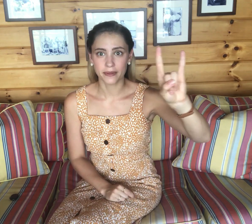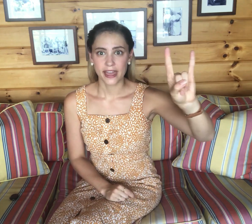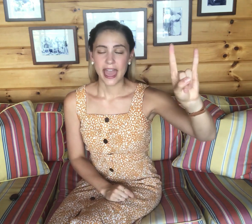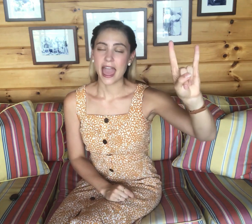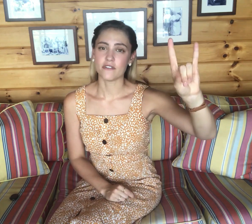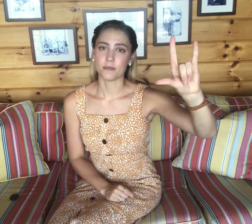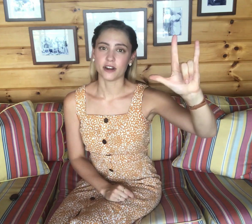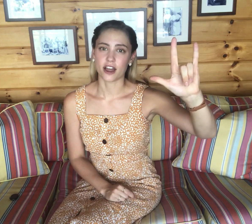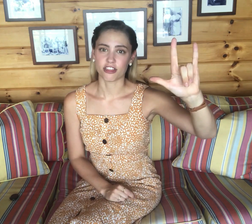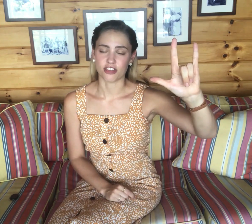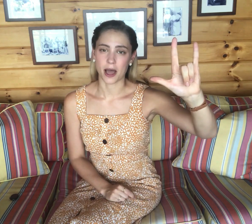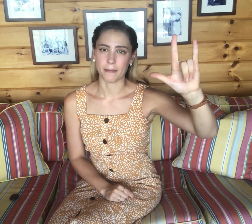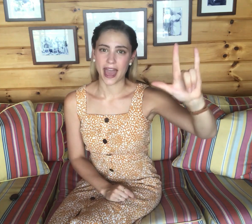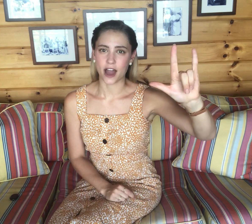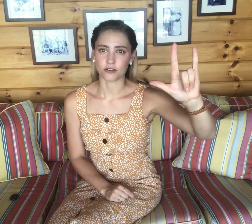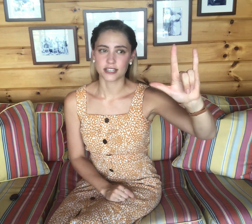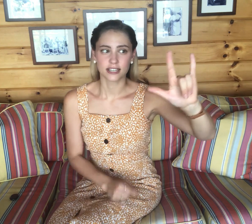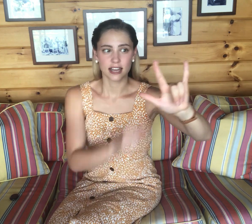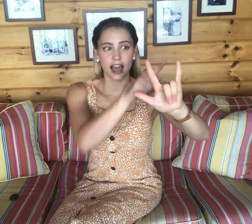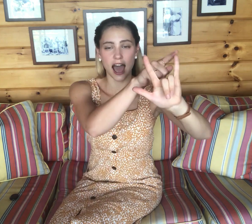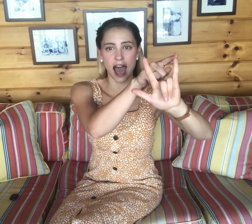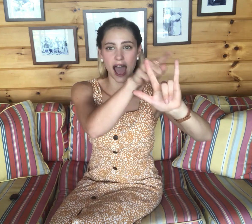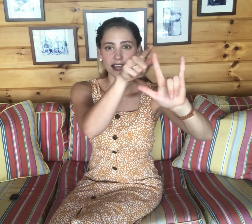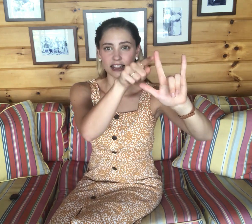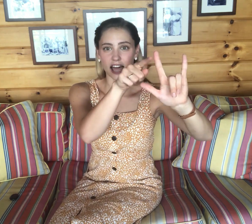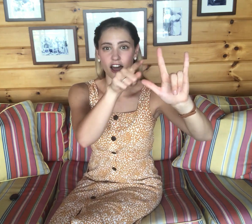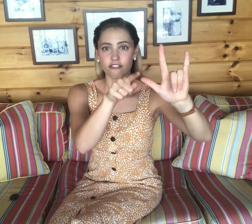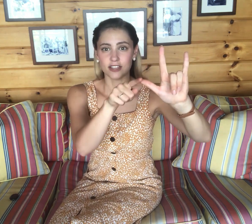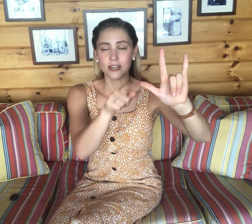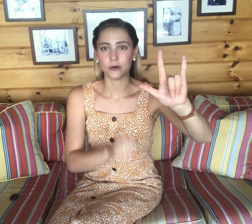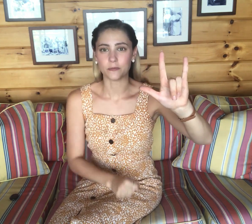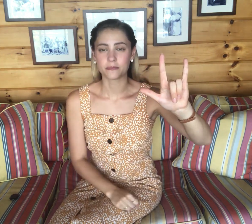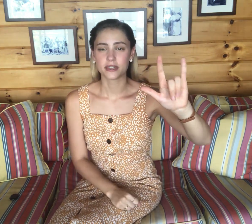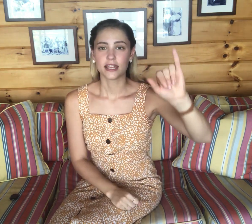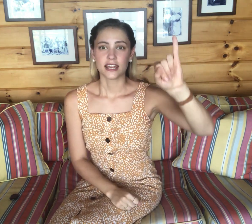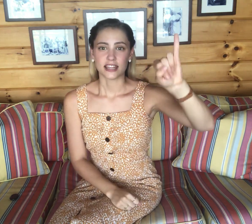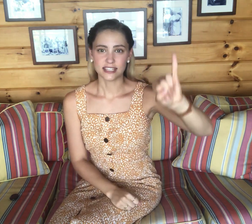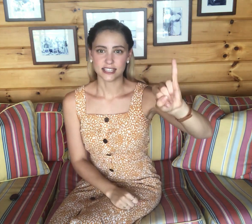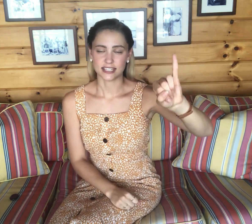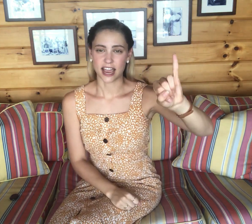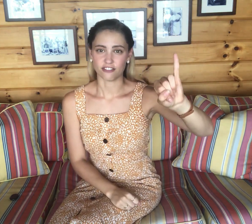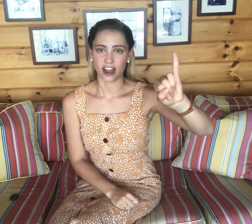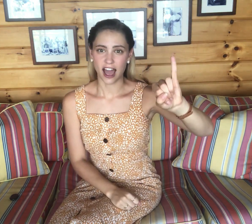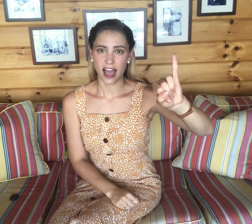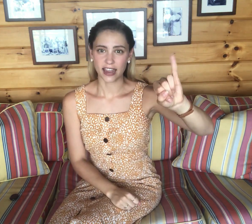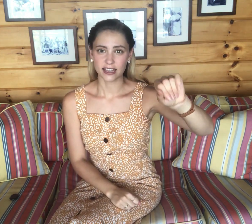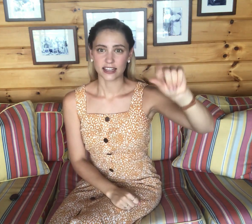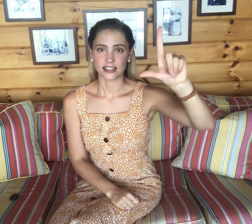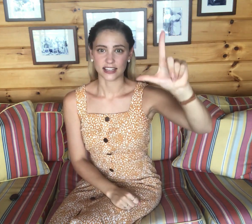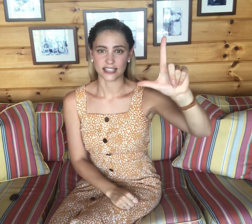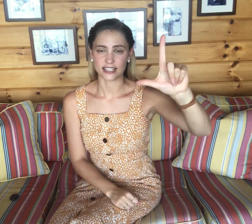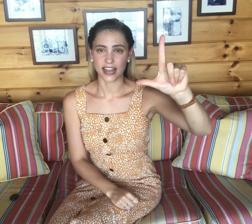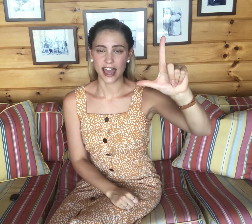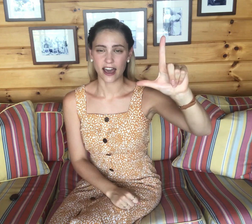This week's super sign is super important, and I bet you say it all the time. I love you.